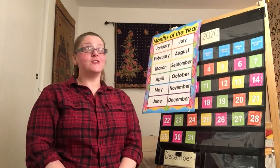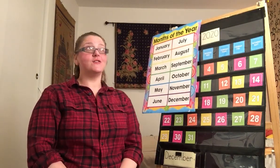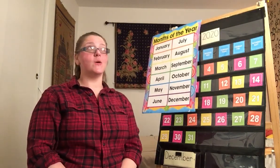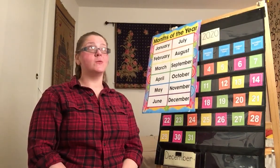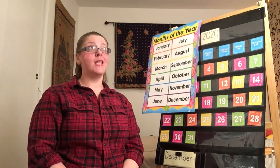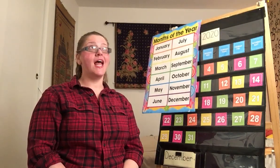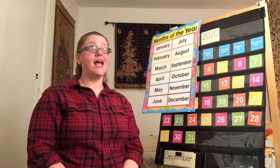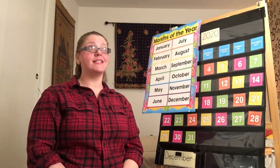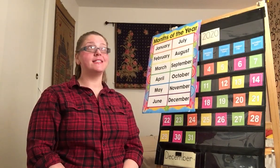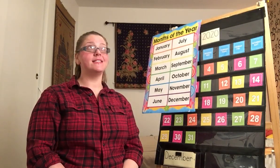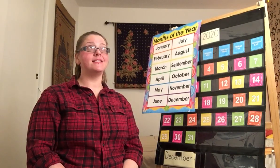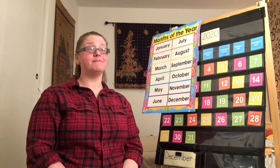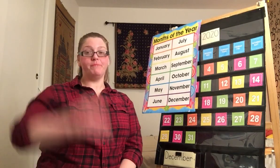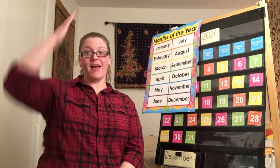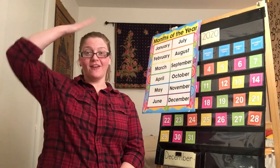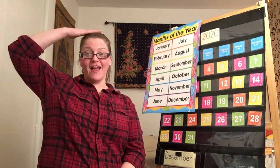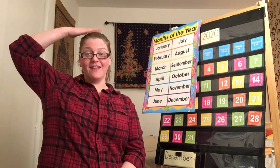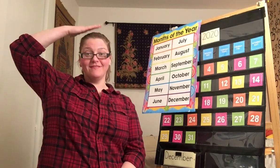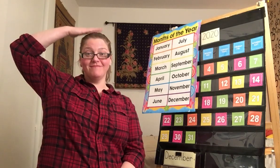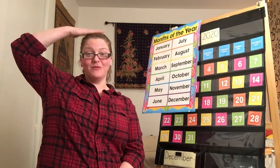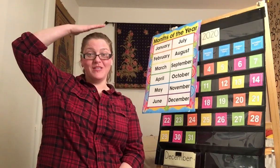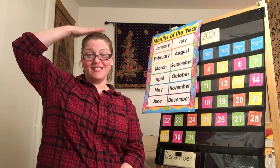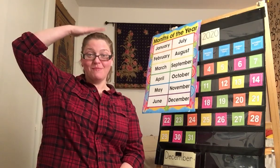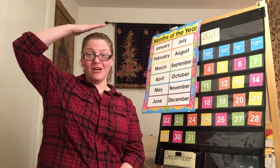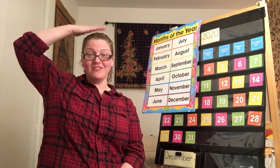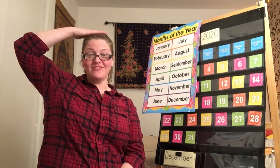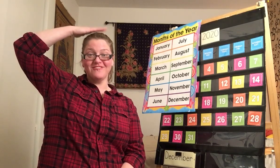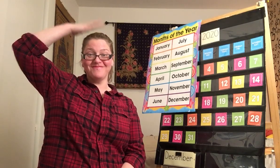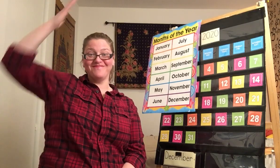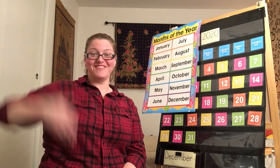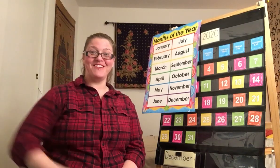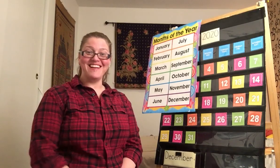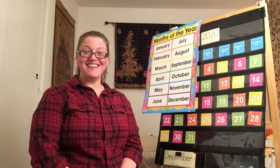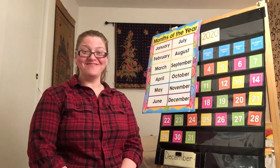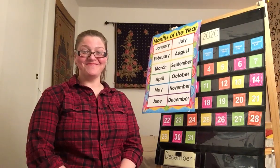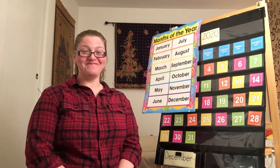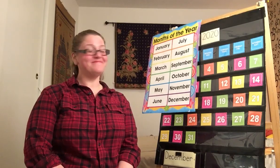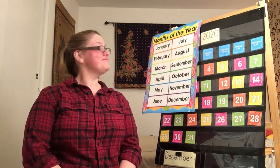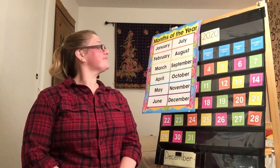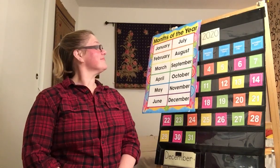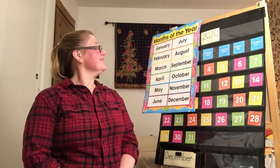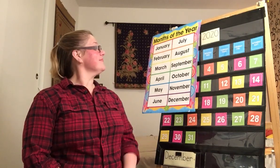So let's pat our head when we say March. You ready?